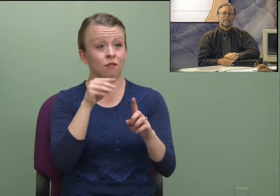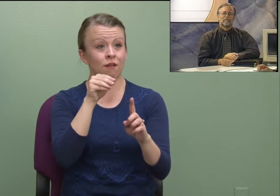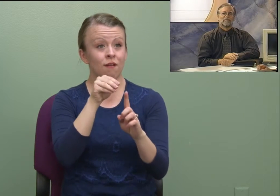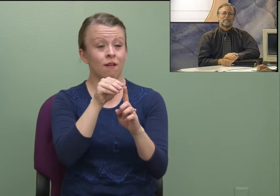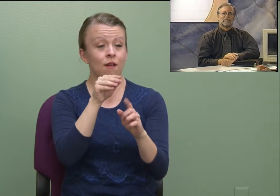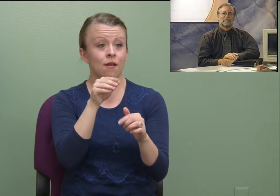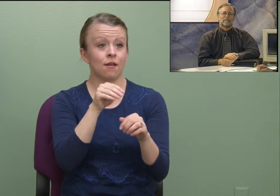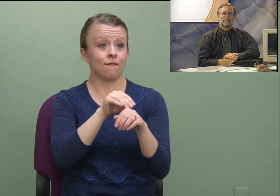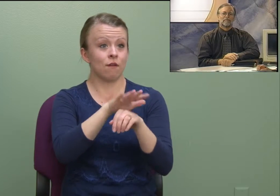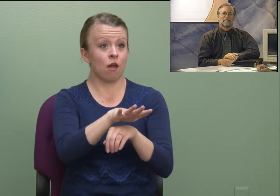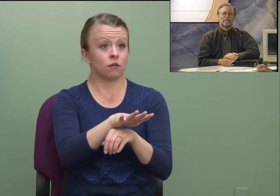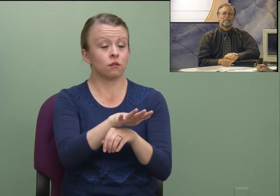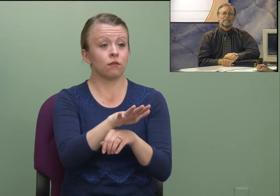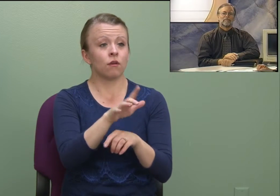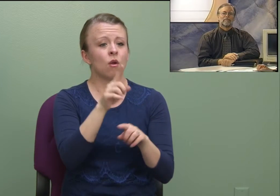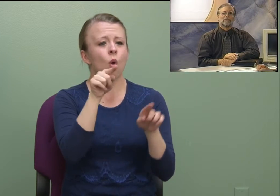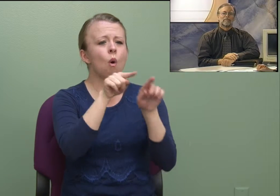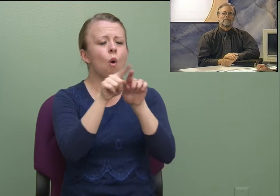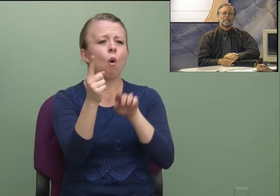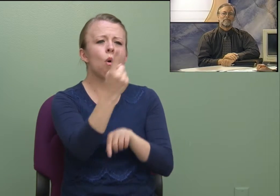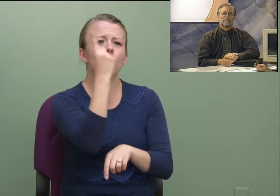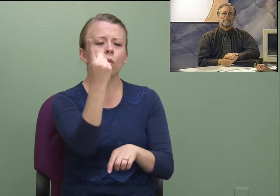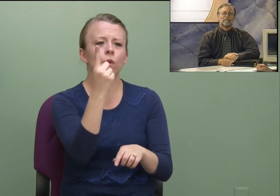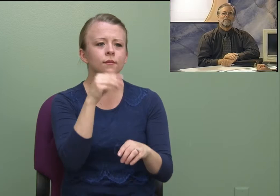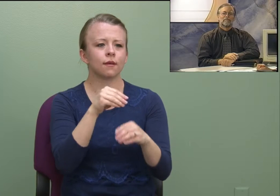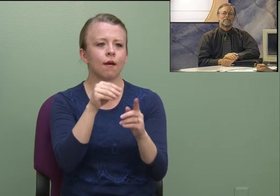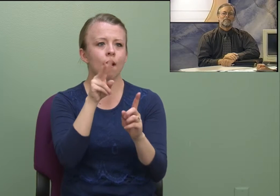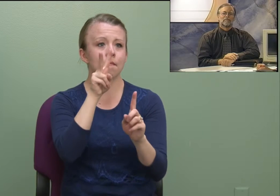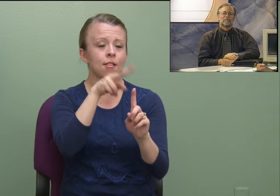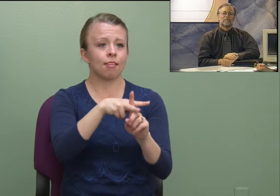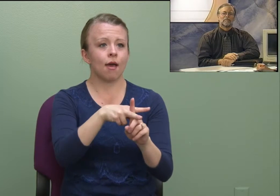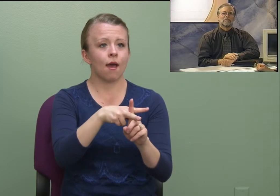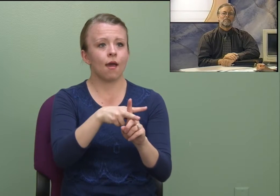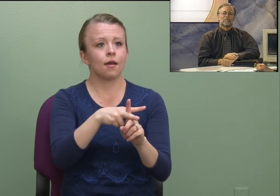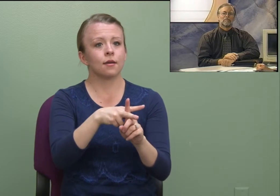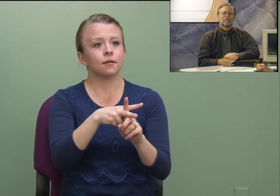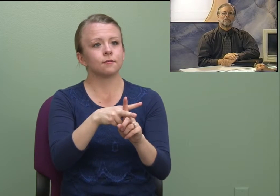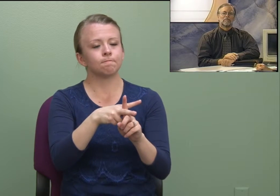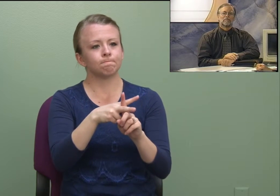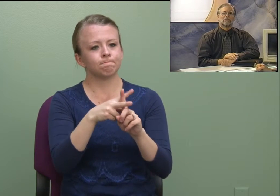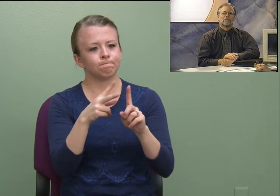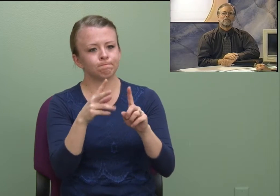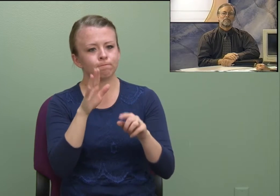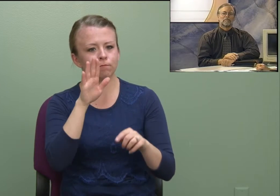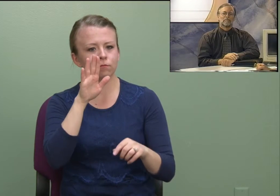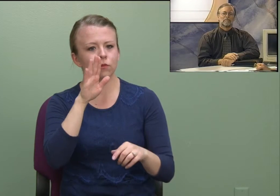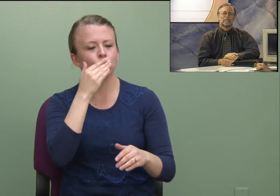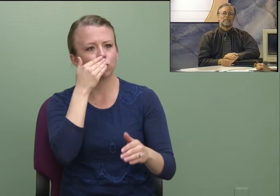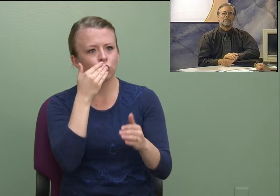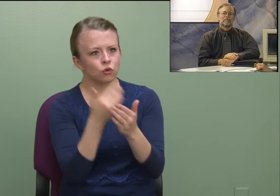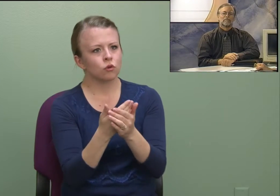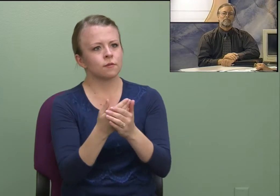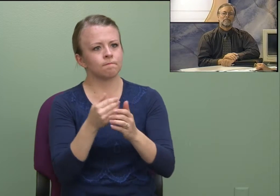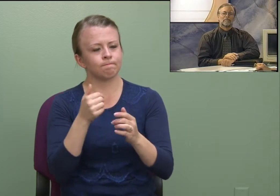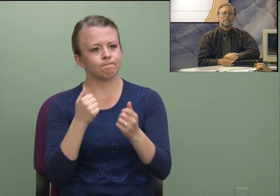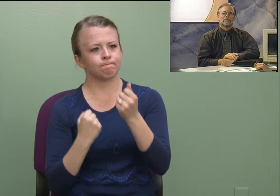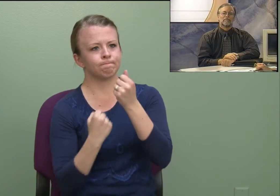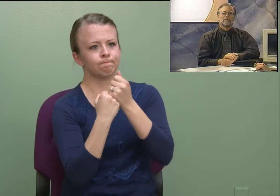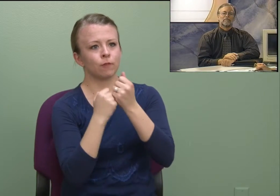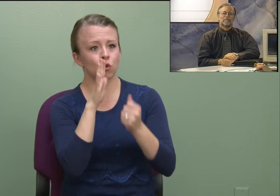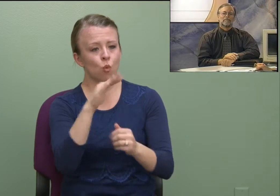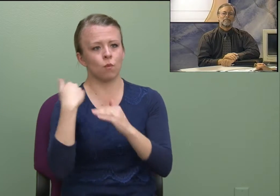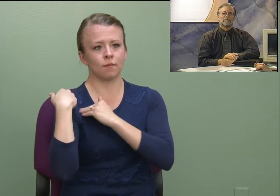and always apply sound technical approaches to your areas of responsibilities. Keep